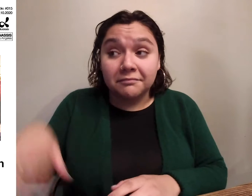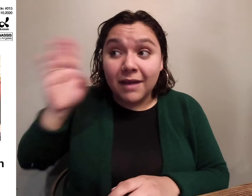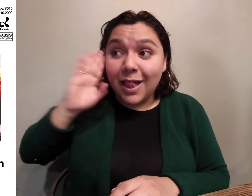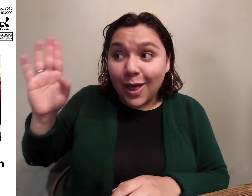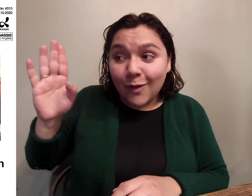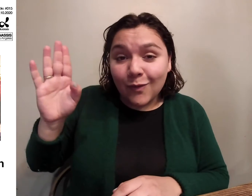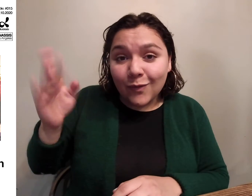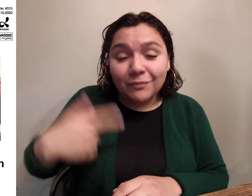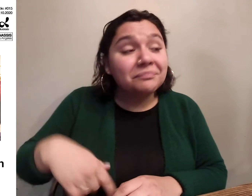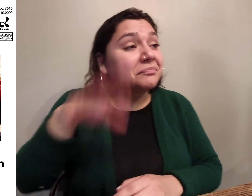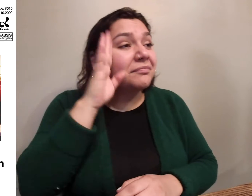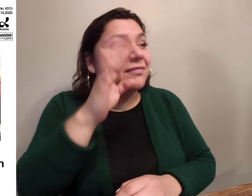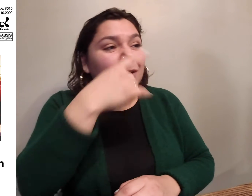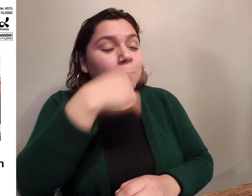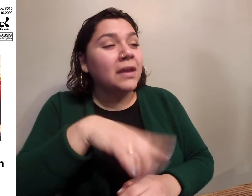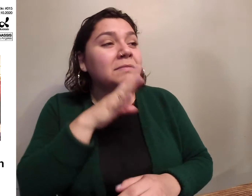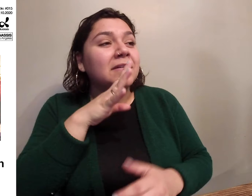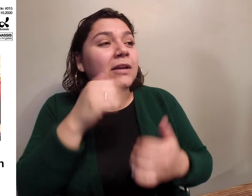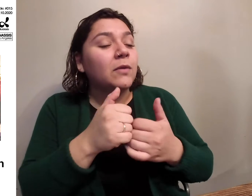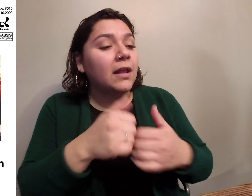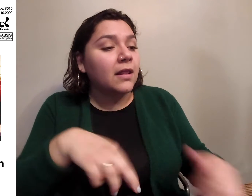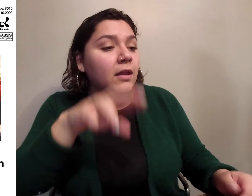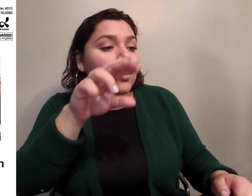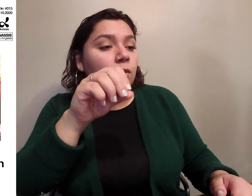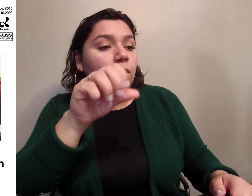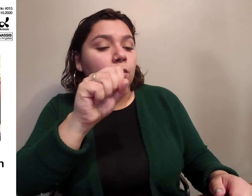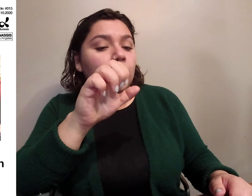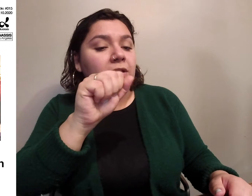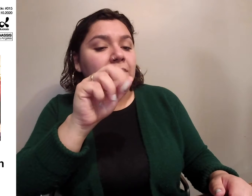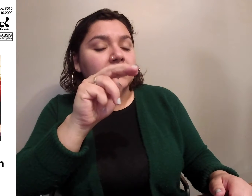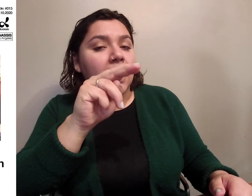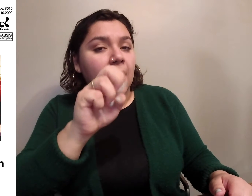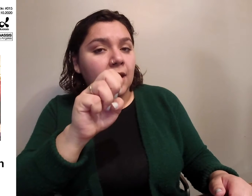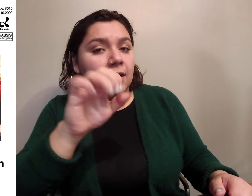Hello. Hello, could I please speak with Rosanne Cash?